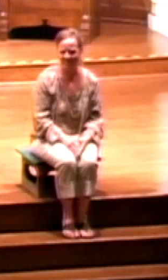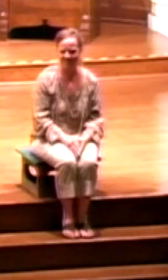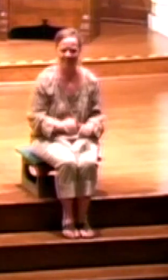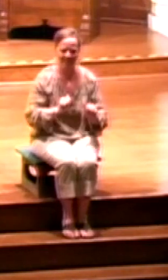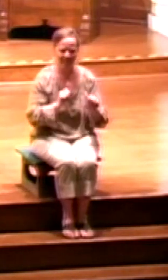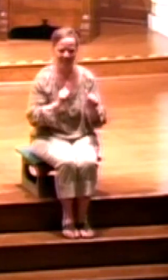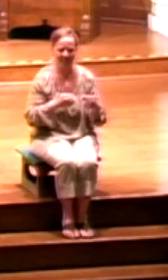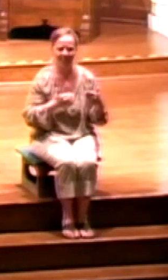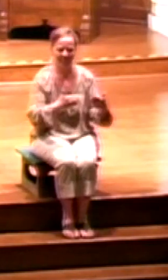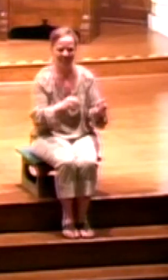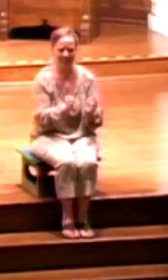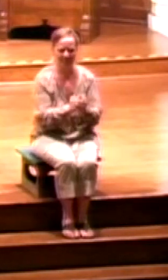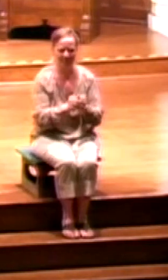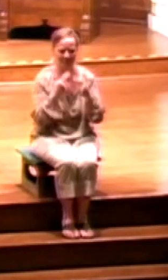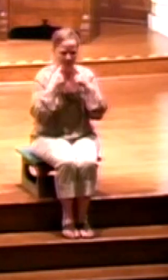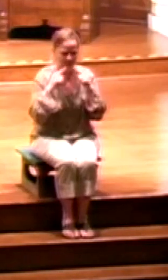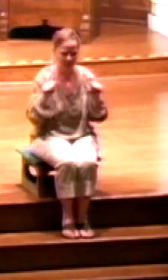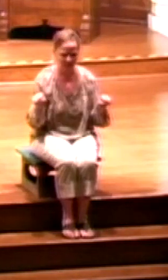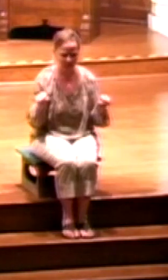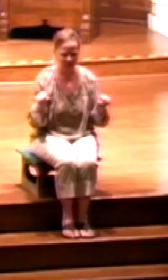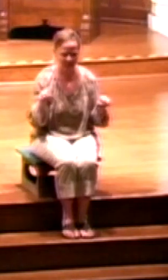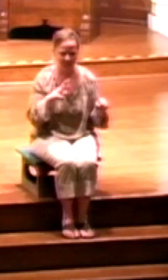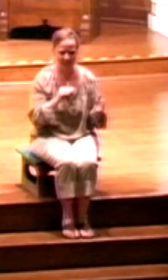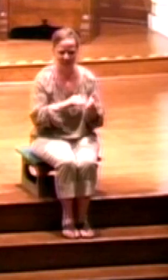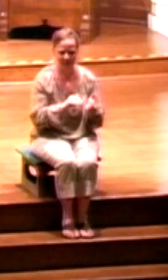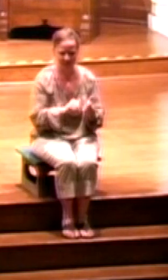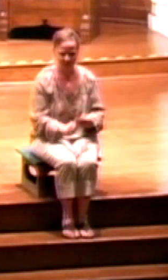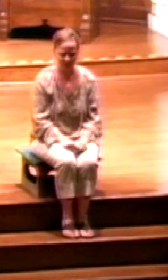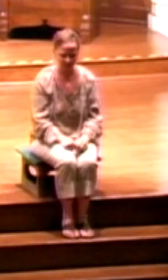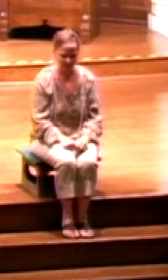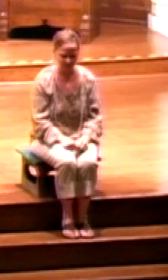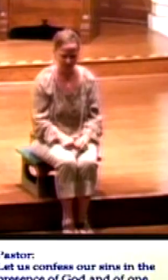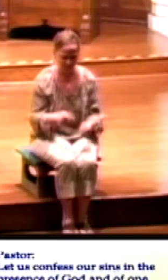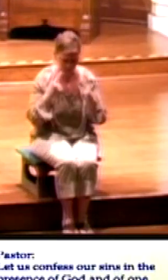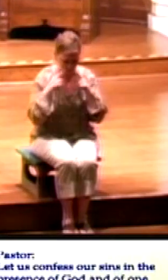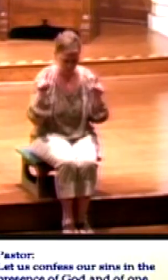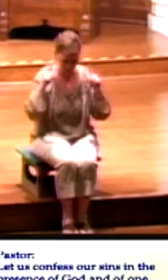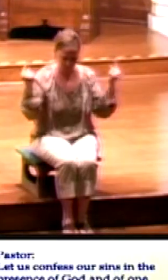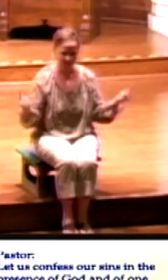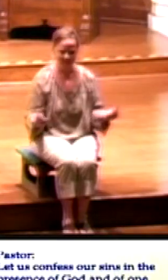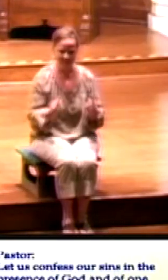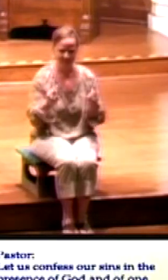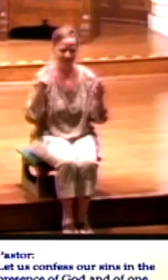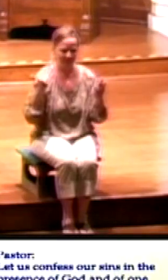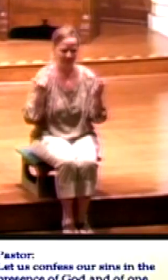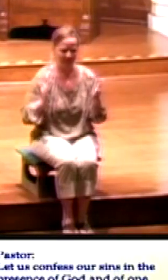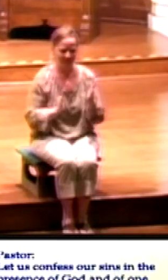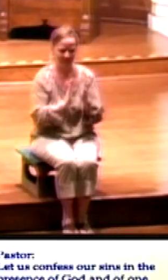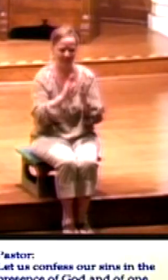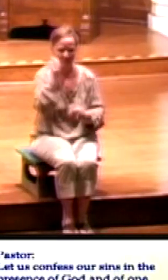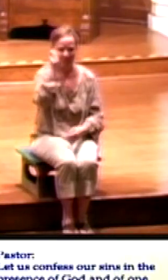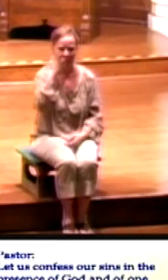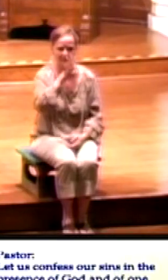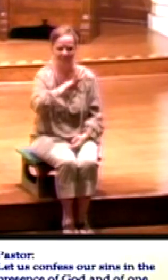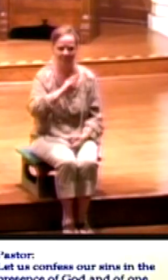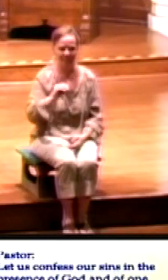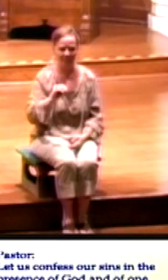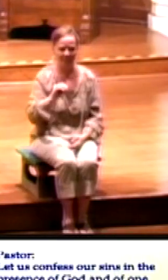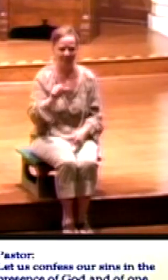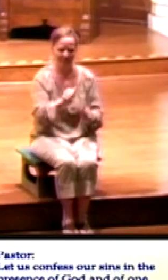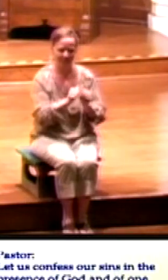continue with our confession and forgiveness. Let us confess our sins in the presence of God and of one